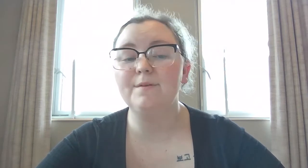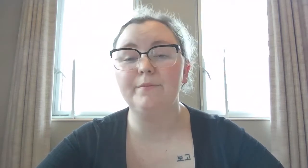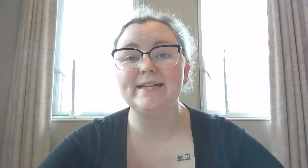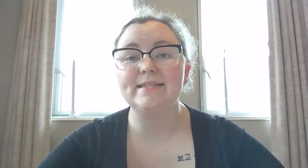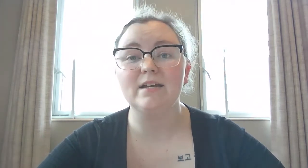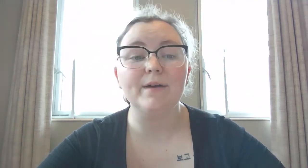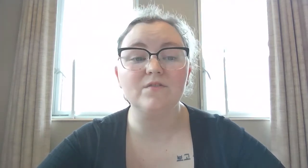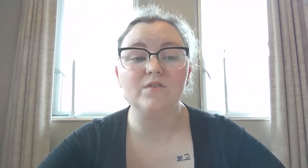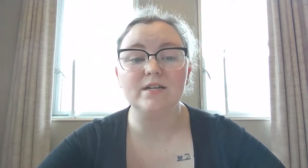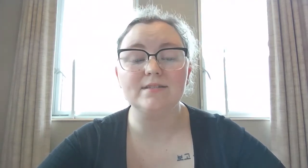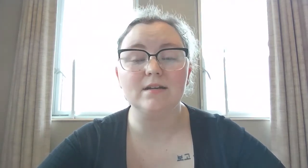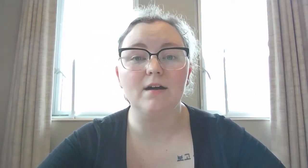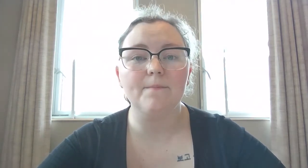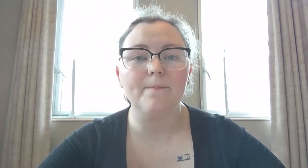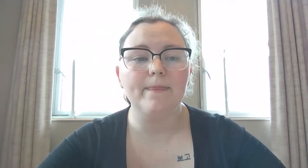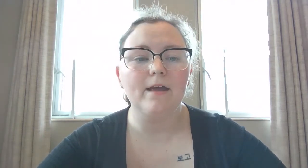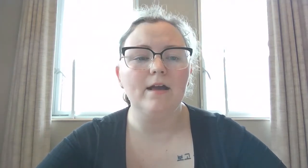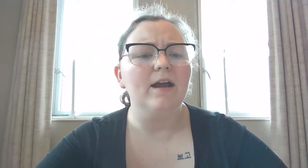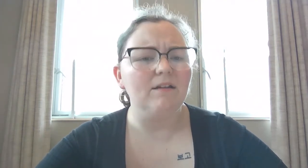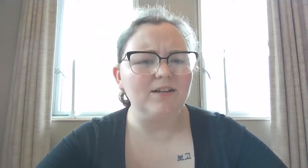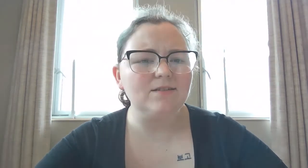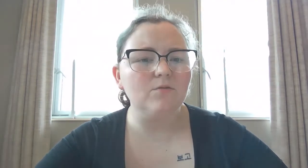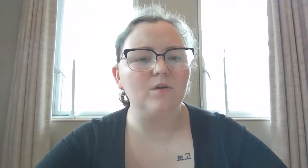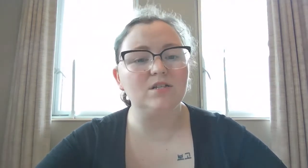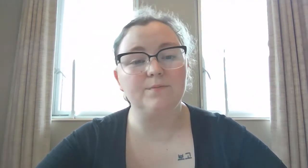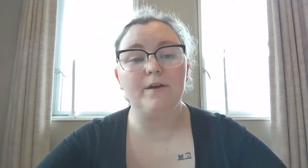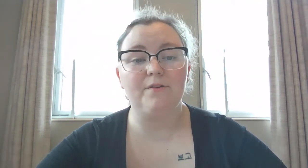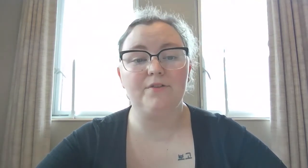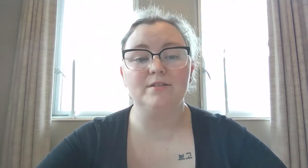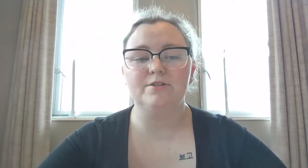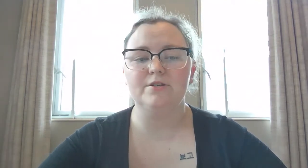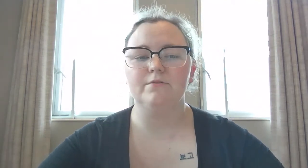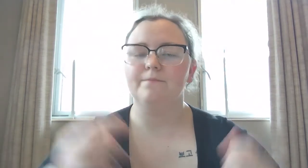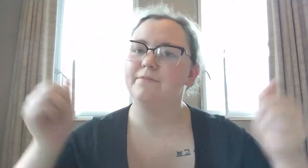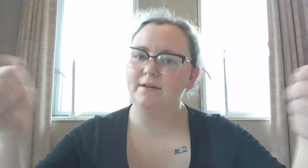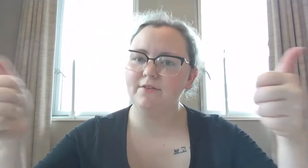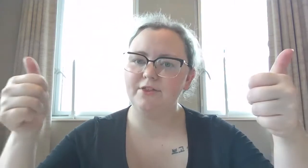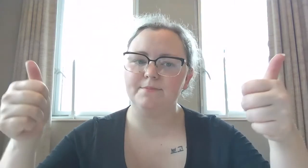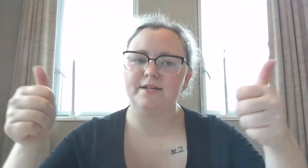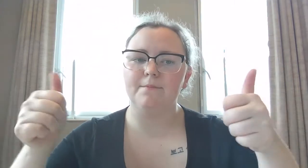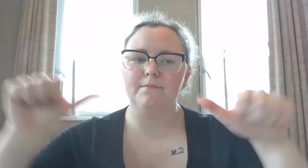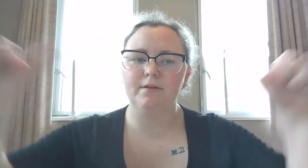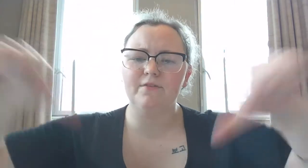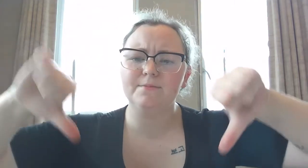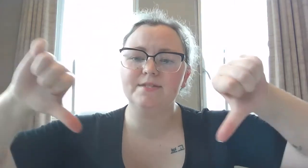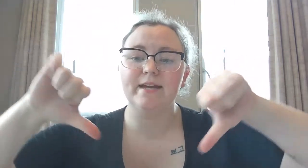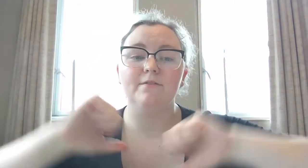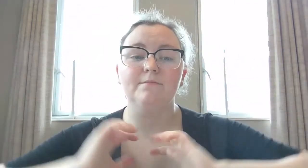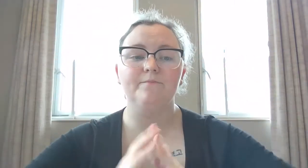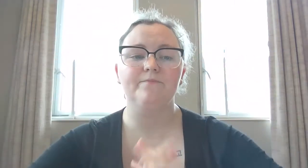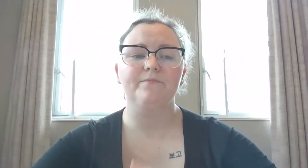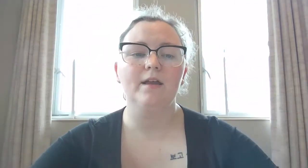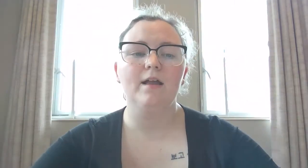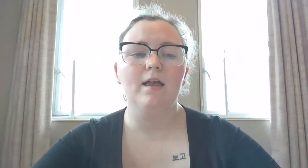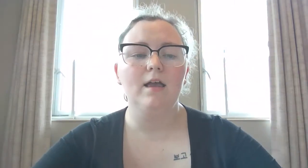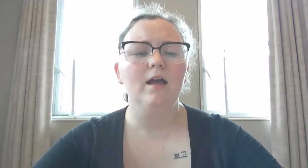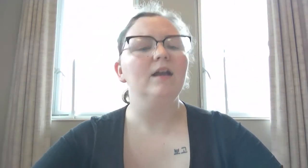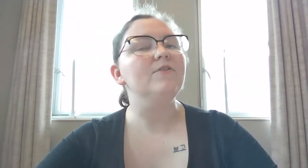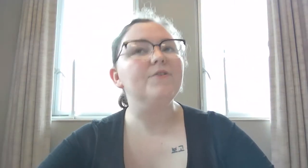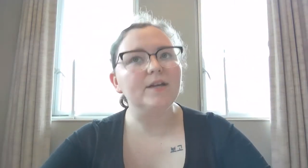blessing meant for Esau. If that's a worst brother thing to do, give a thumbs up. Give a thumbs down. If you think it's